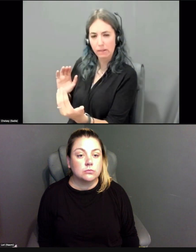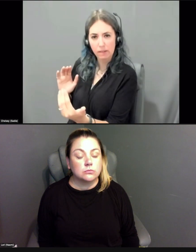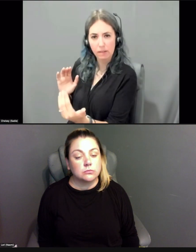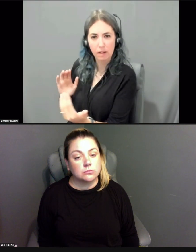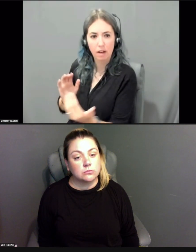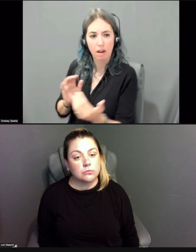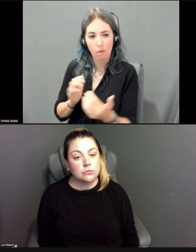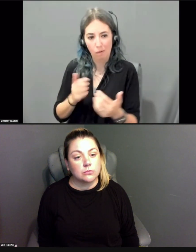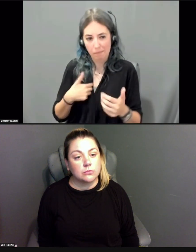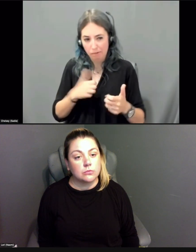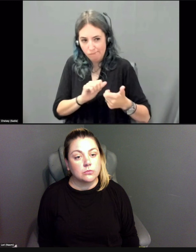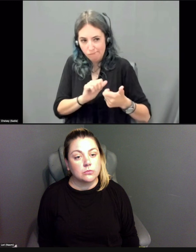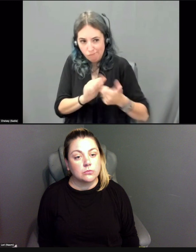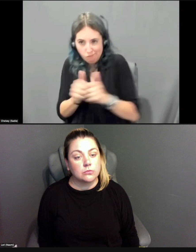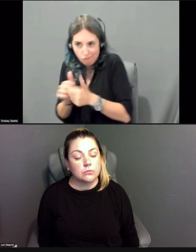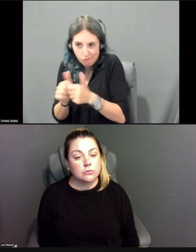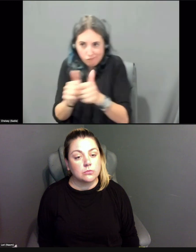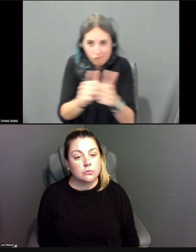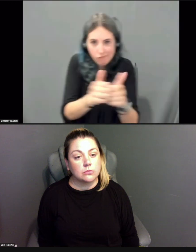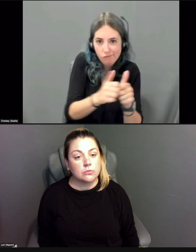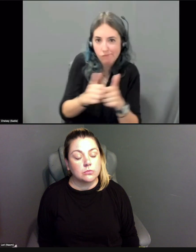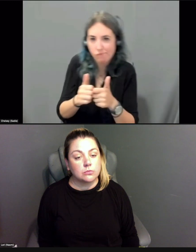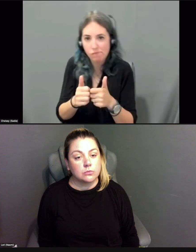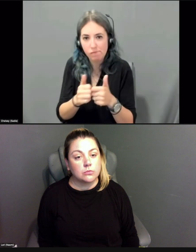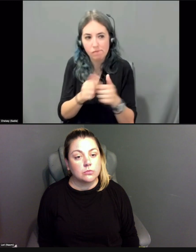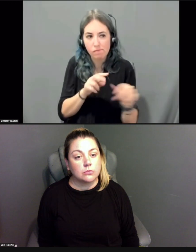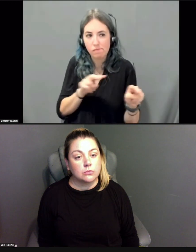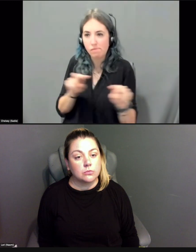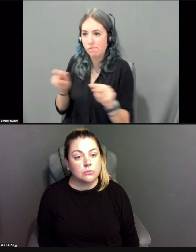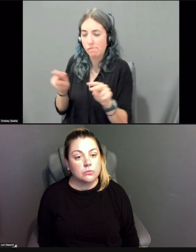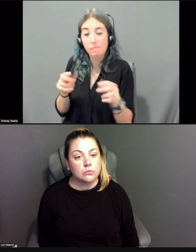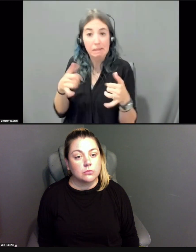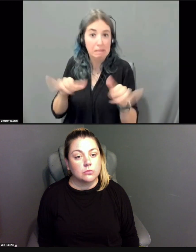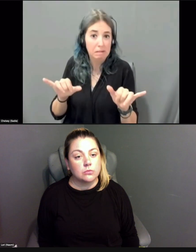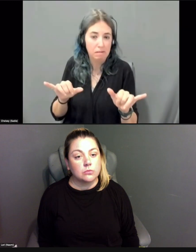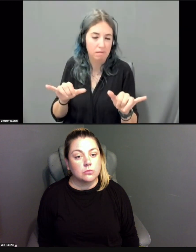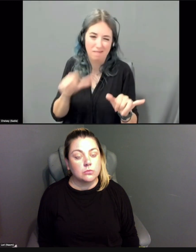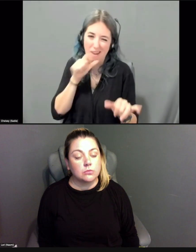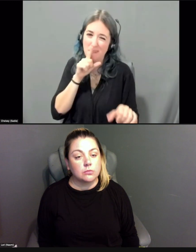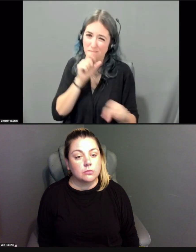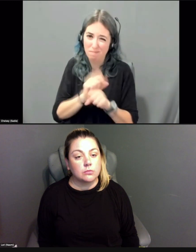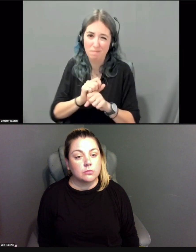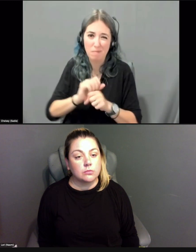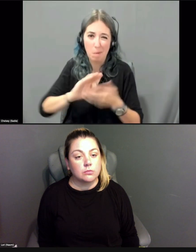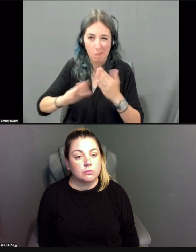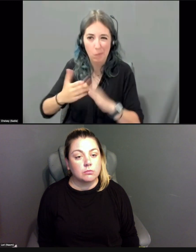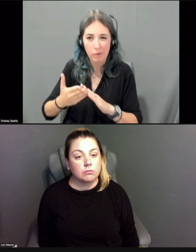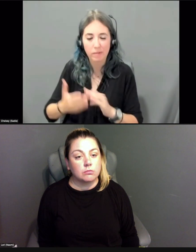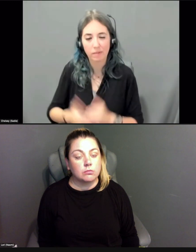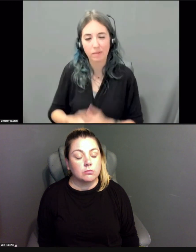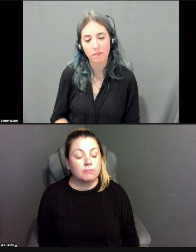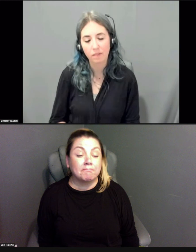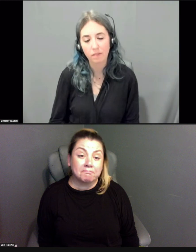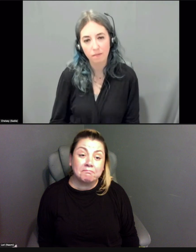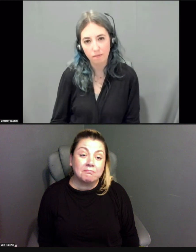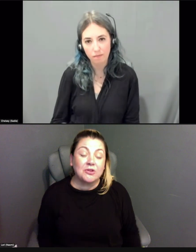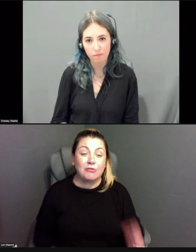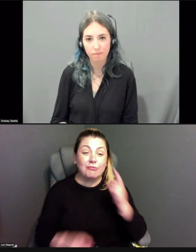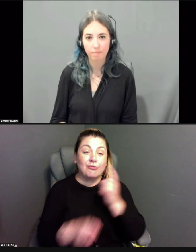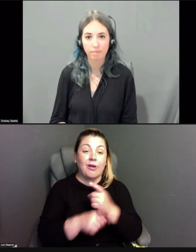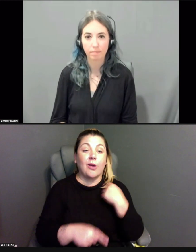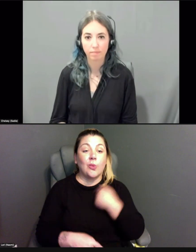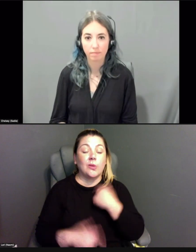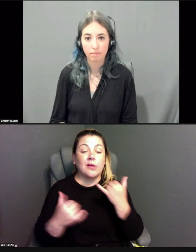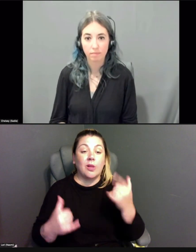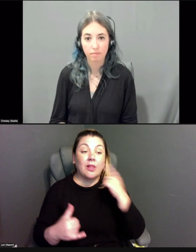compete with this person over here? Yeah, like I think that we're like, oh, if we're all in the same place, it's community. And it's